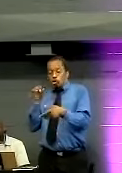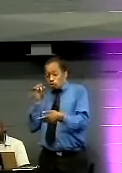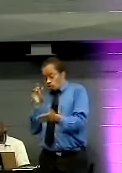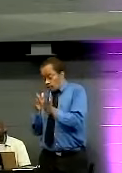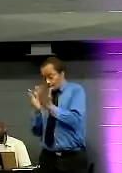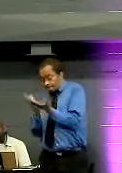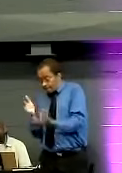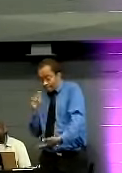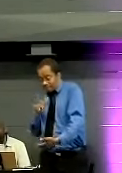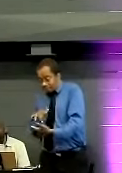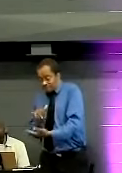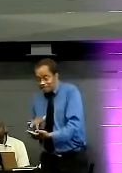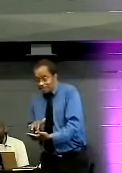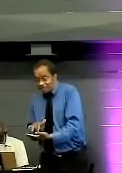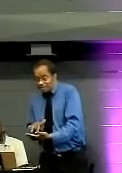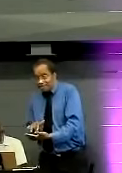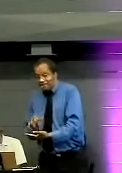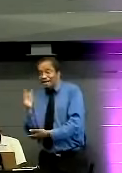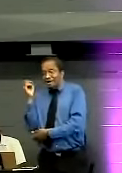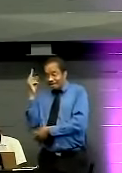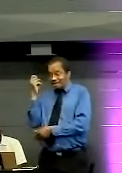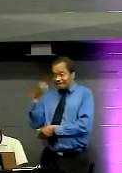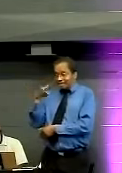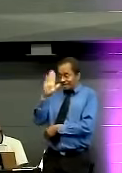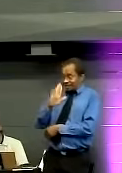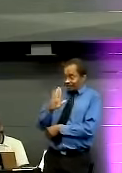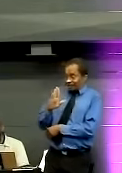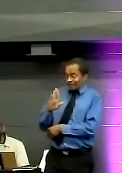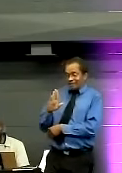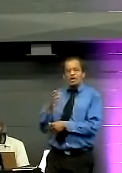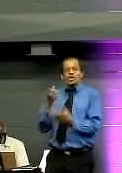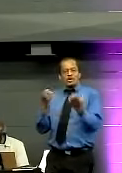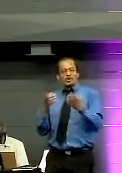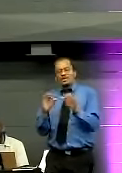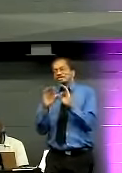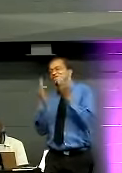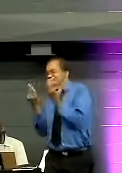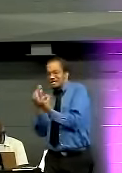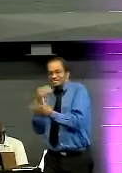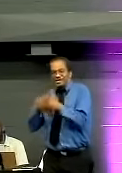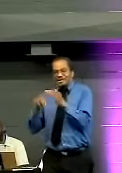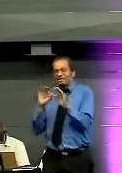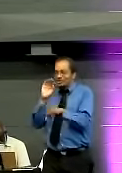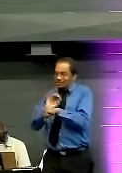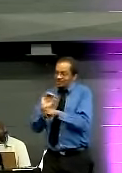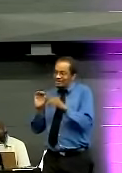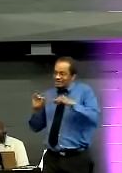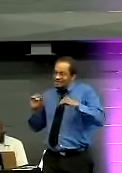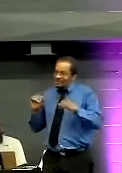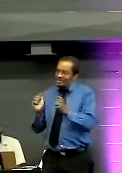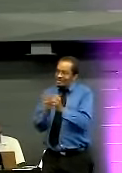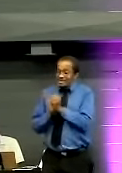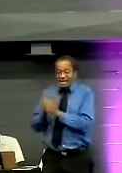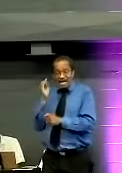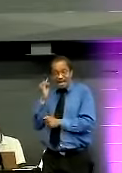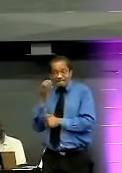participating in anyone's outreach ministry, but you know God wants you to grow roots. You want your family to be in church together. If that's you and you want to join